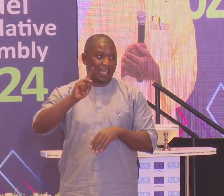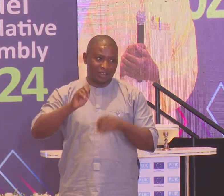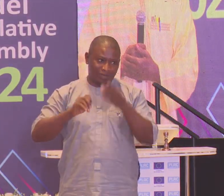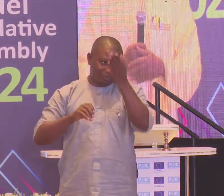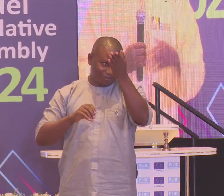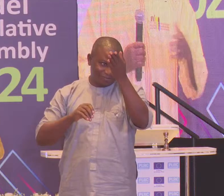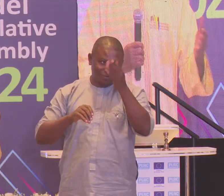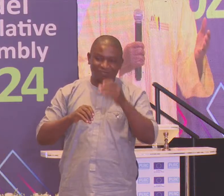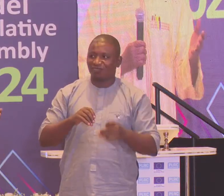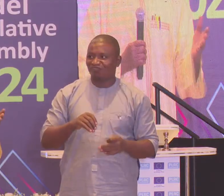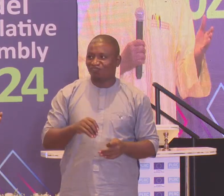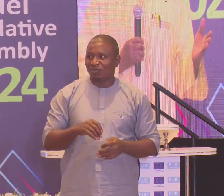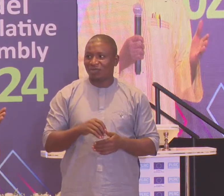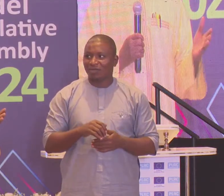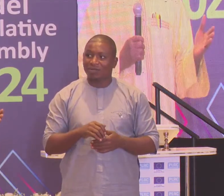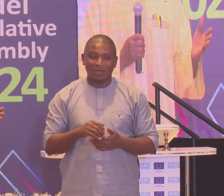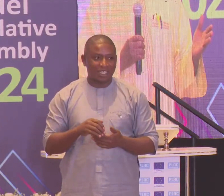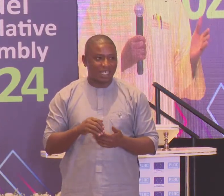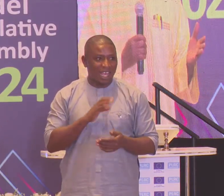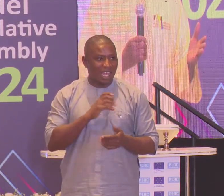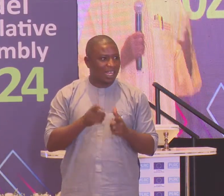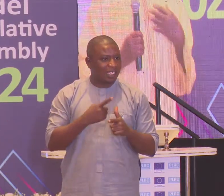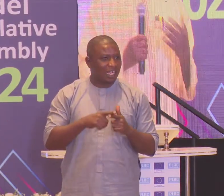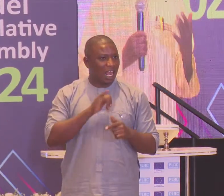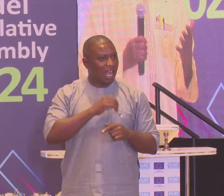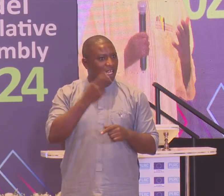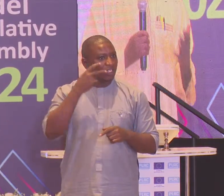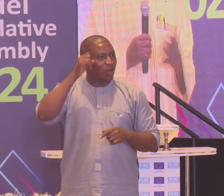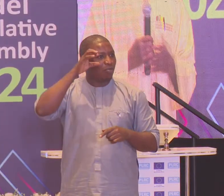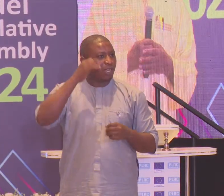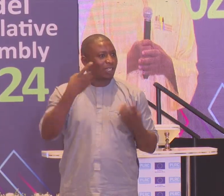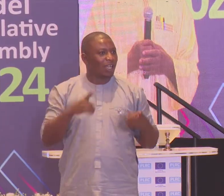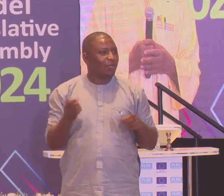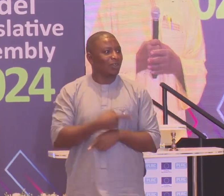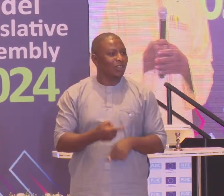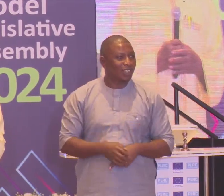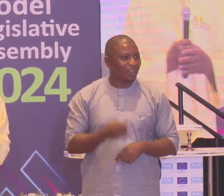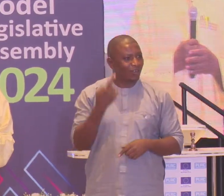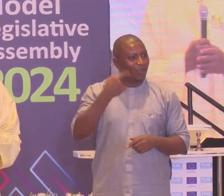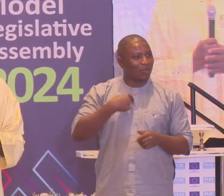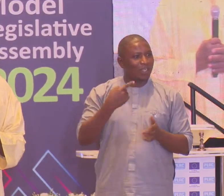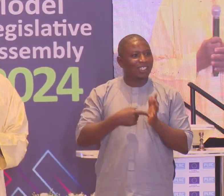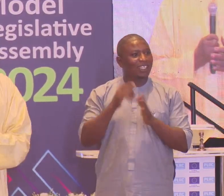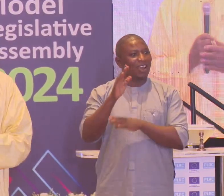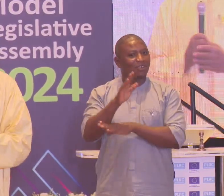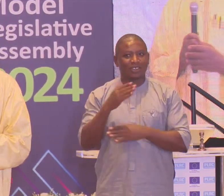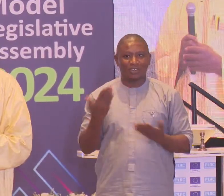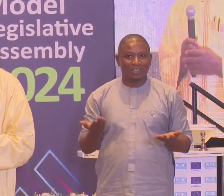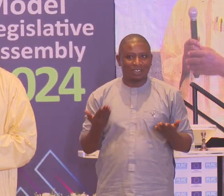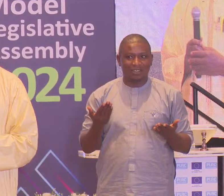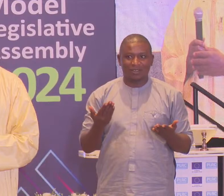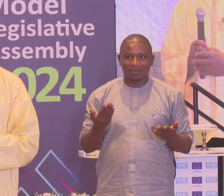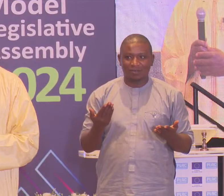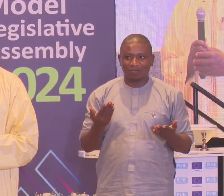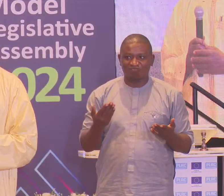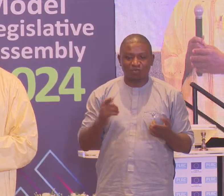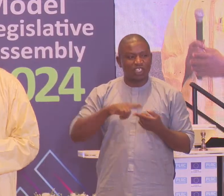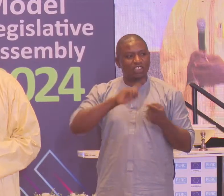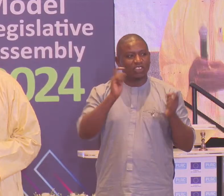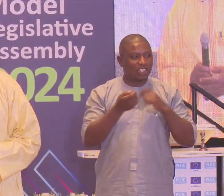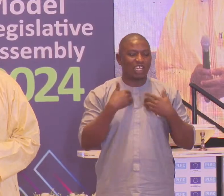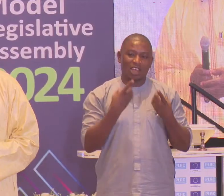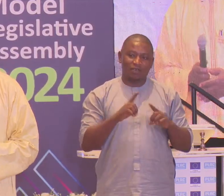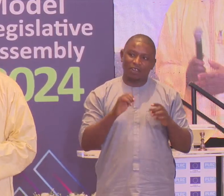I mean, what transformation has taken place for me this afternoon, is the blood one. It's really very